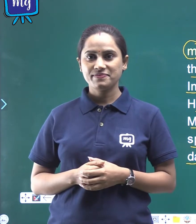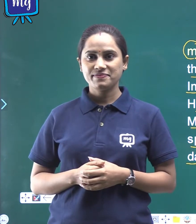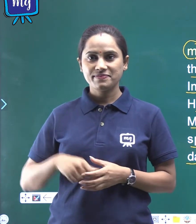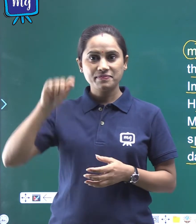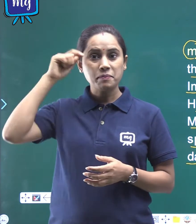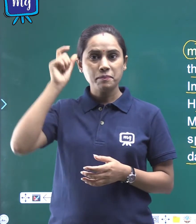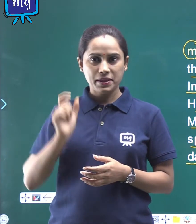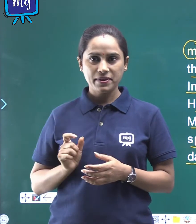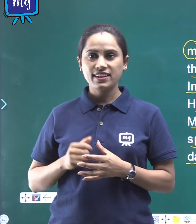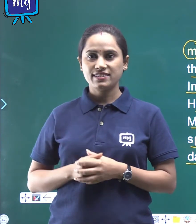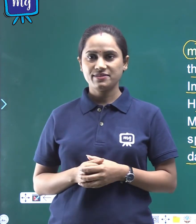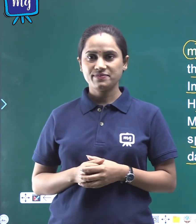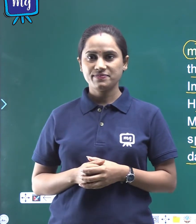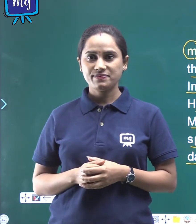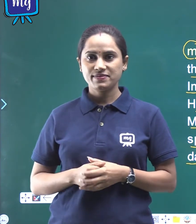People,